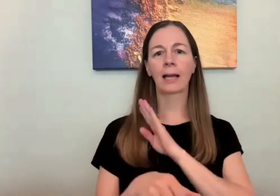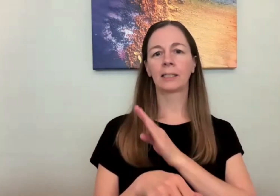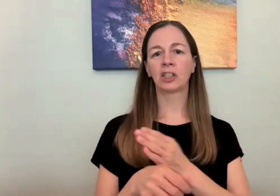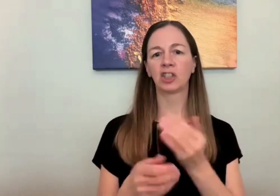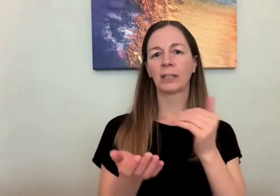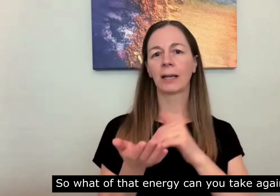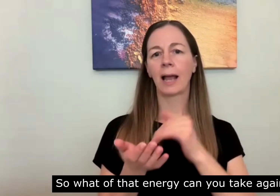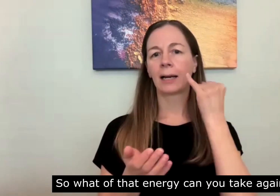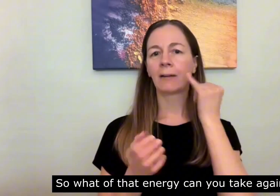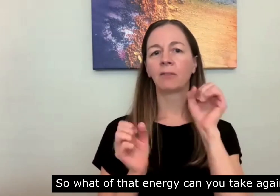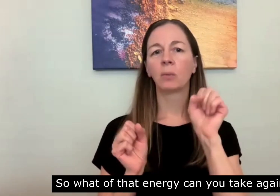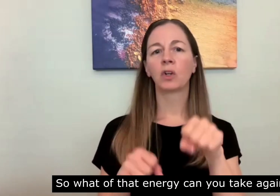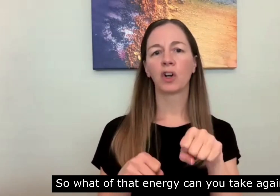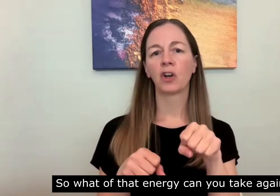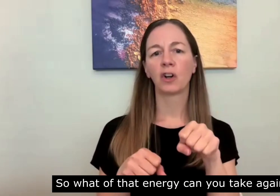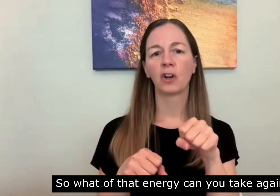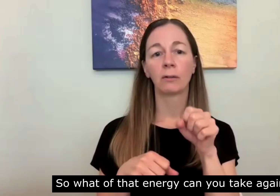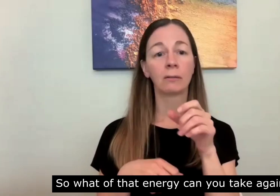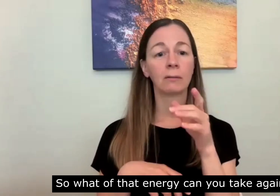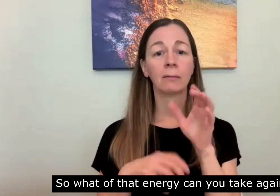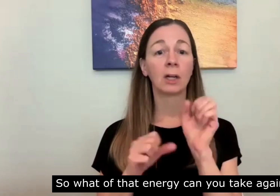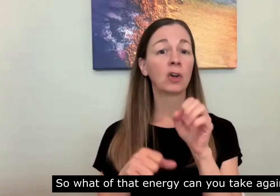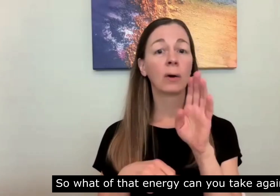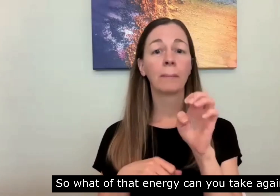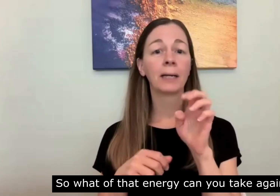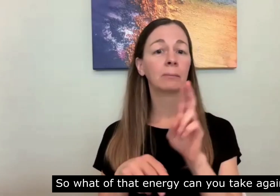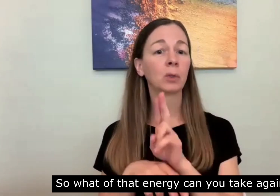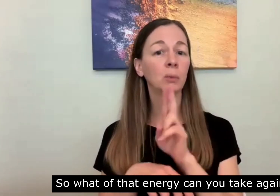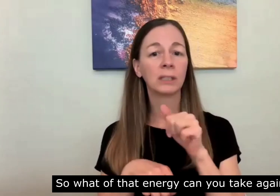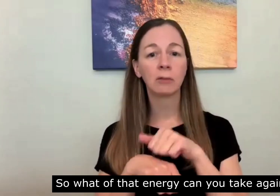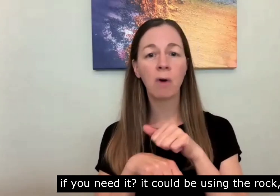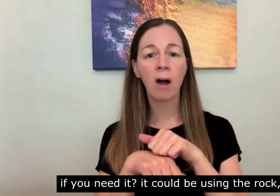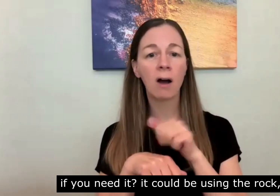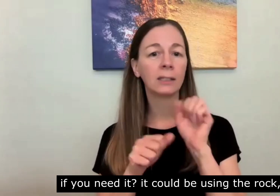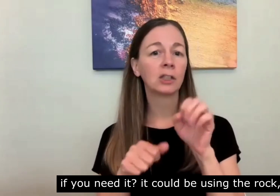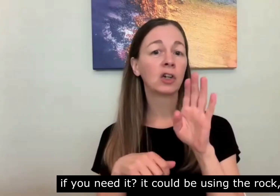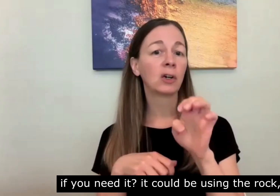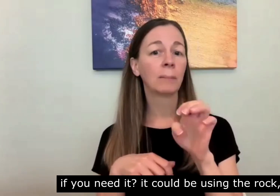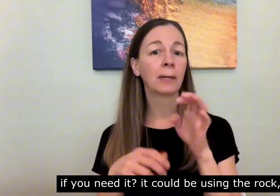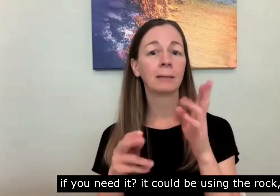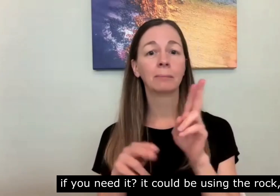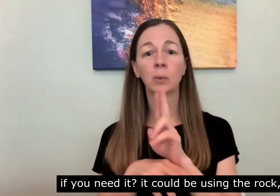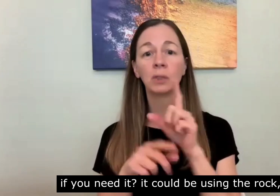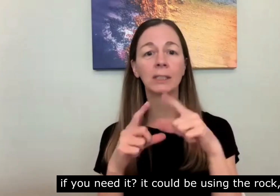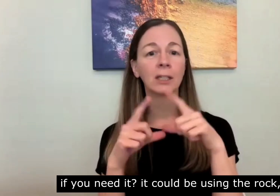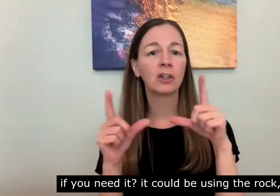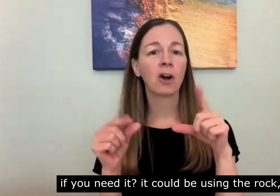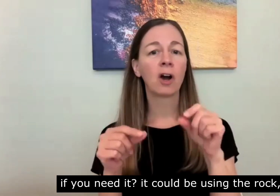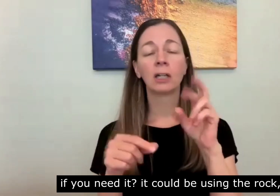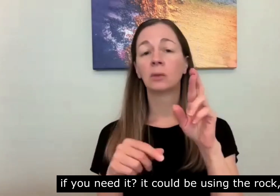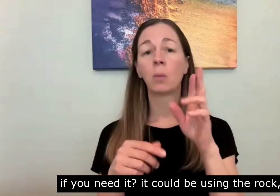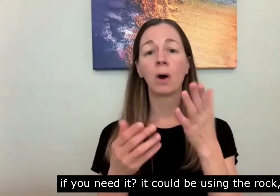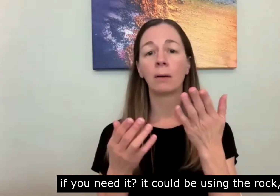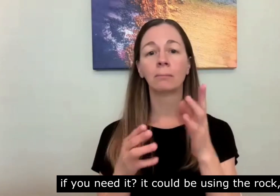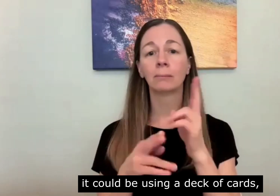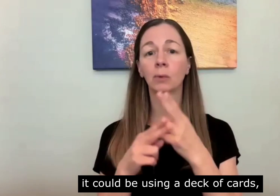So, what of that energy can you take again if you need it? It could be using the rock, it could be using a deck